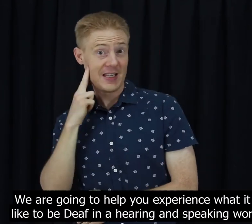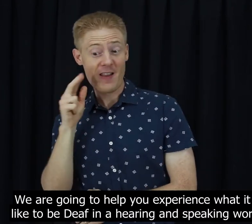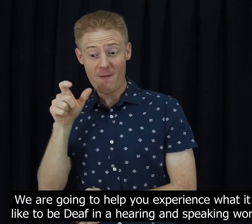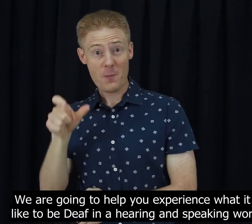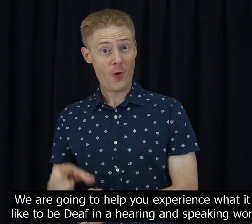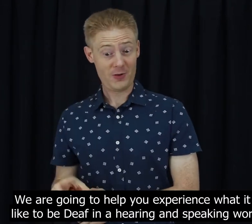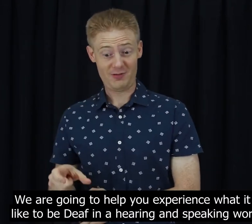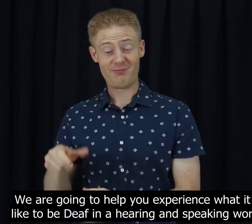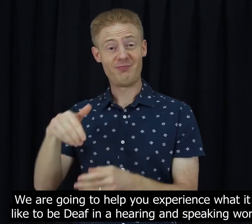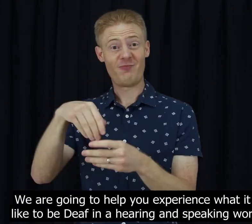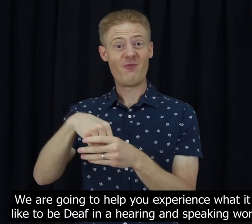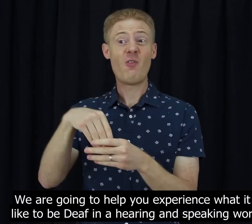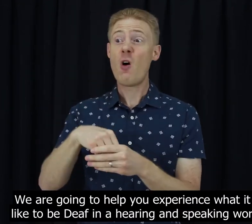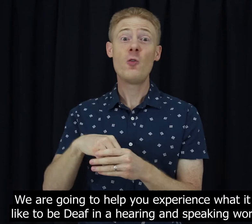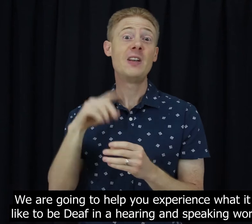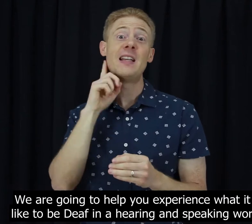in a hearing and speaking world.